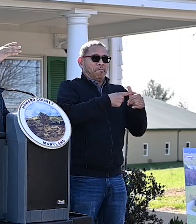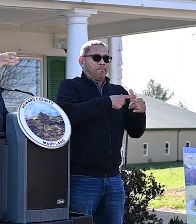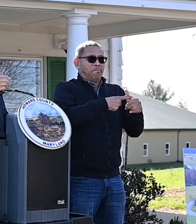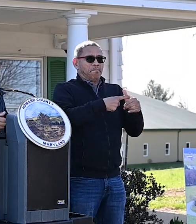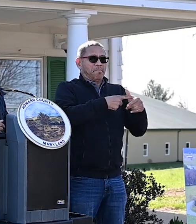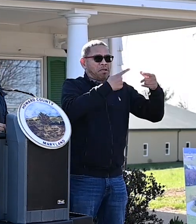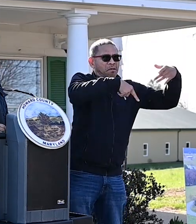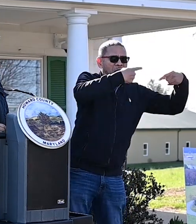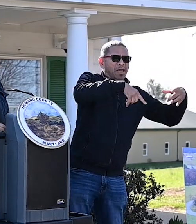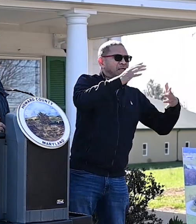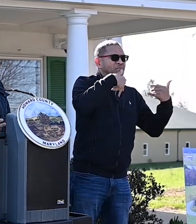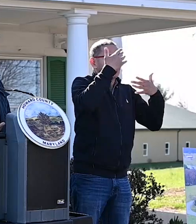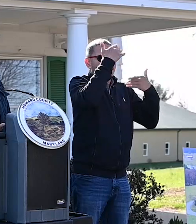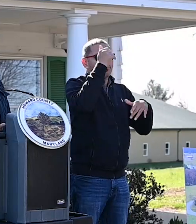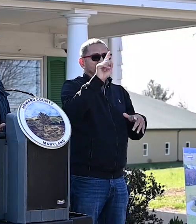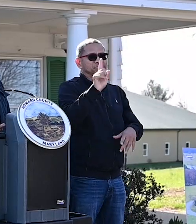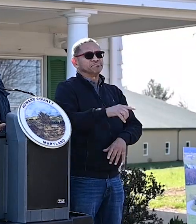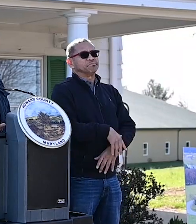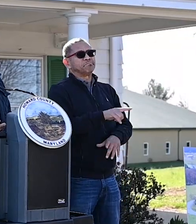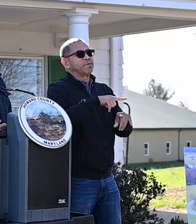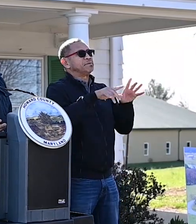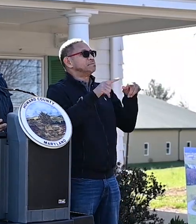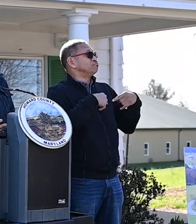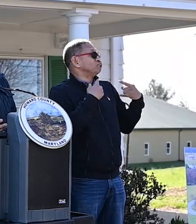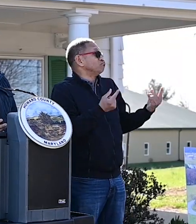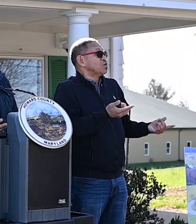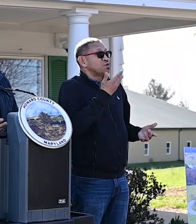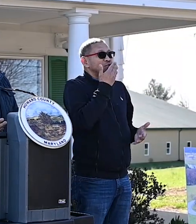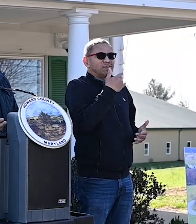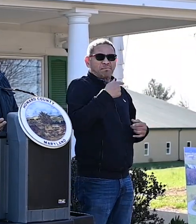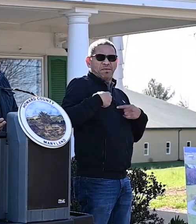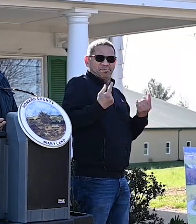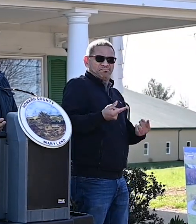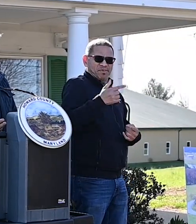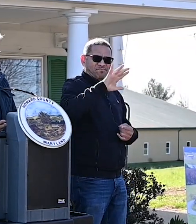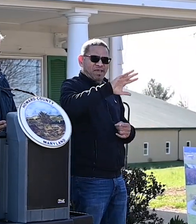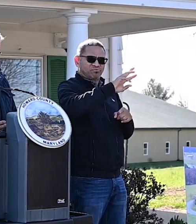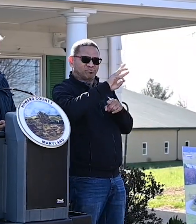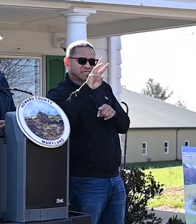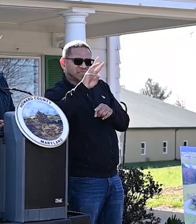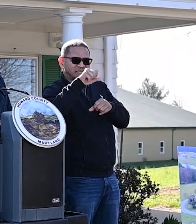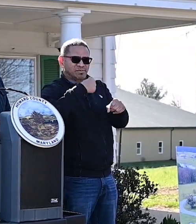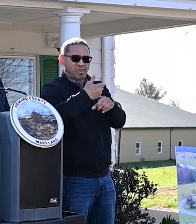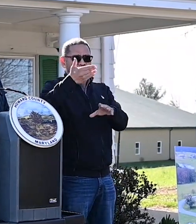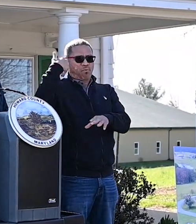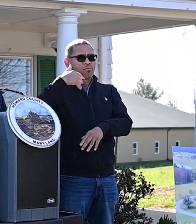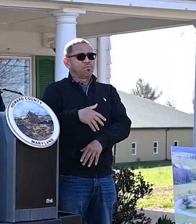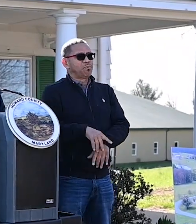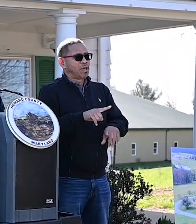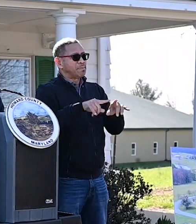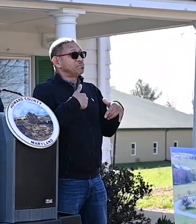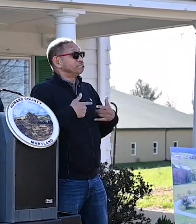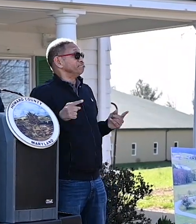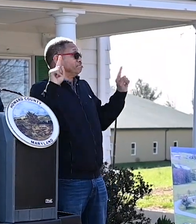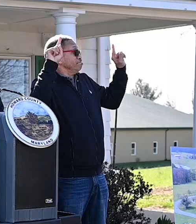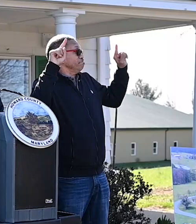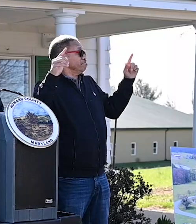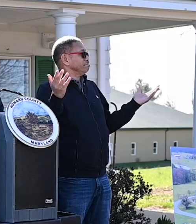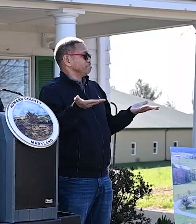there, I don't know what we were there for, and it's been a good 5-6 years, if not a little longer. But we're finally